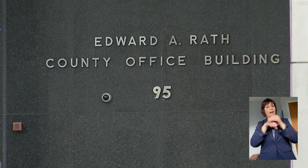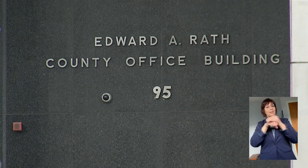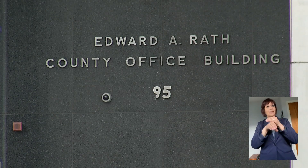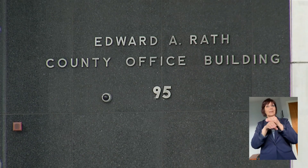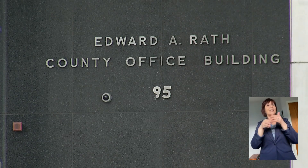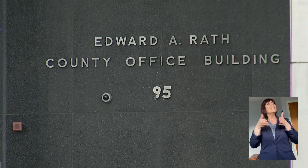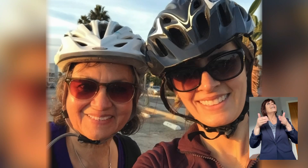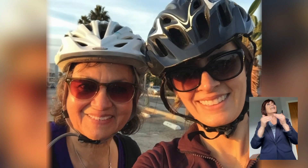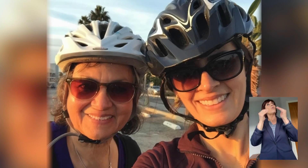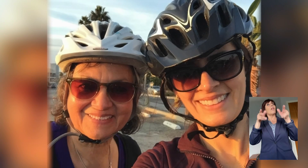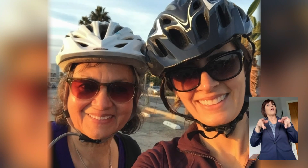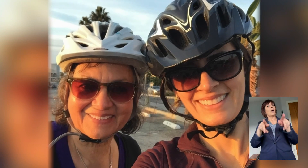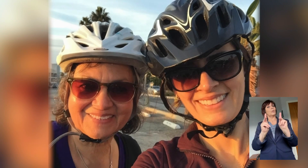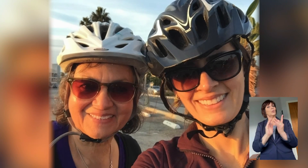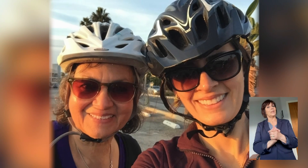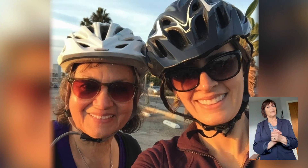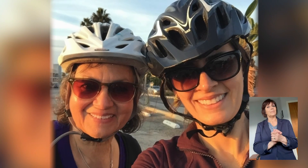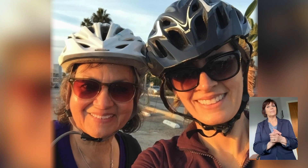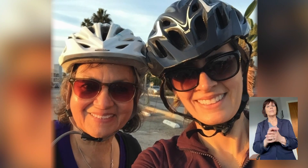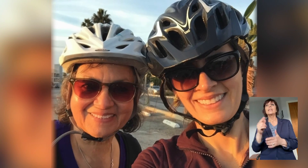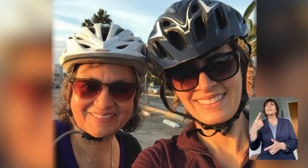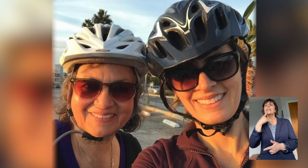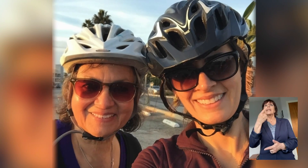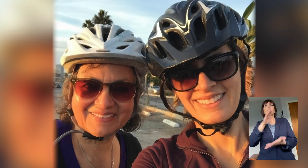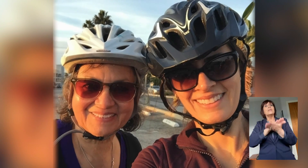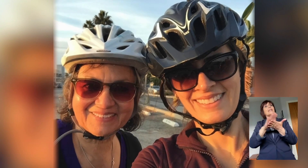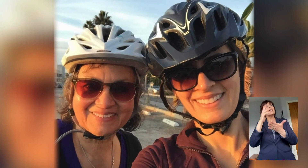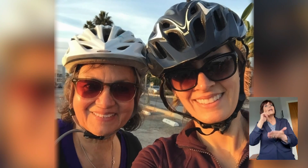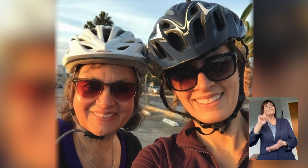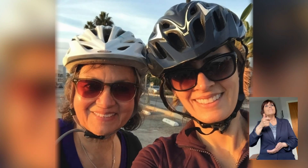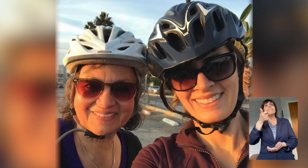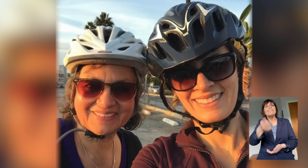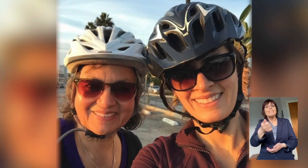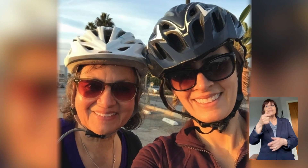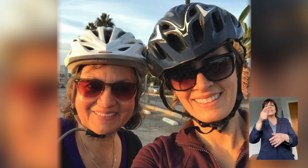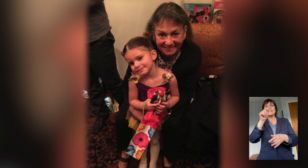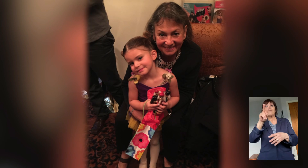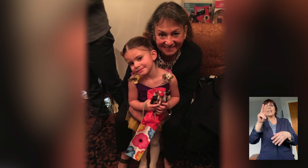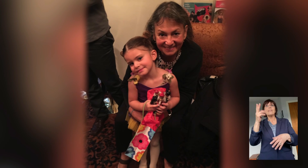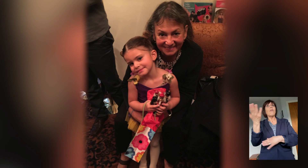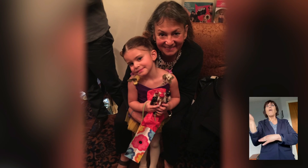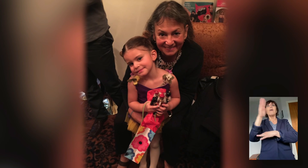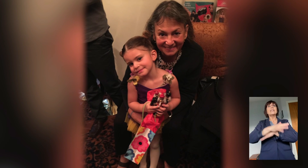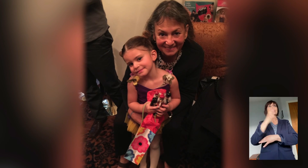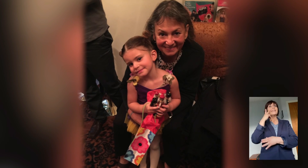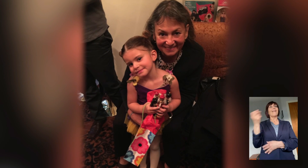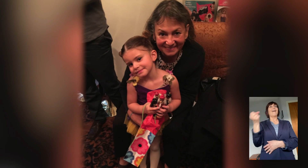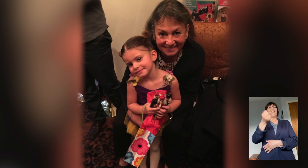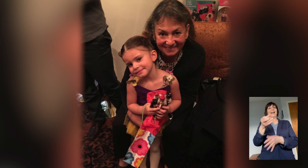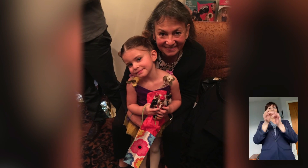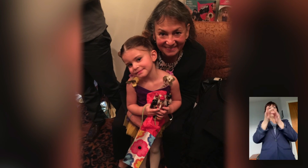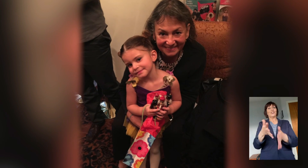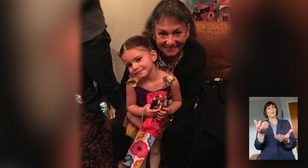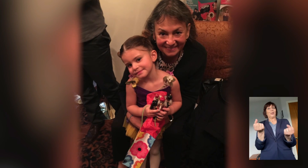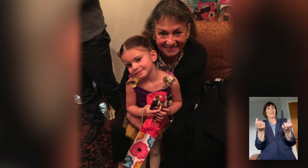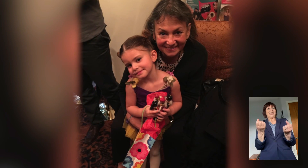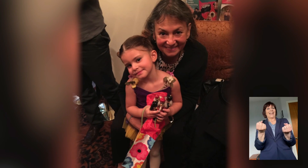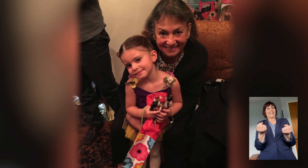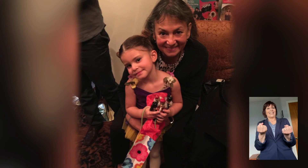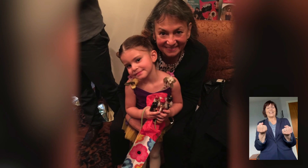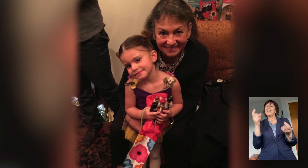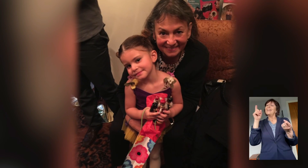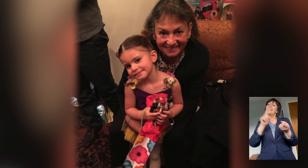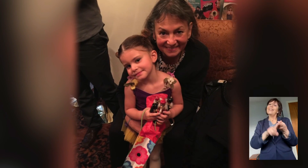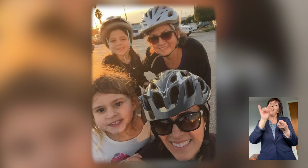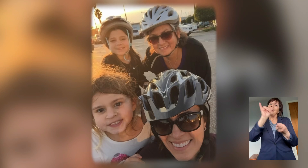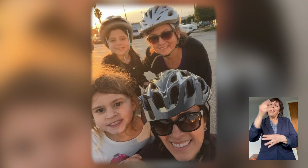access, equal opportunity. Evie says it'd be nice if she can turn on the TV at any point of the day and see an interpreter signing what's on the air.